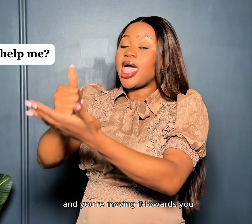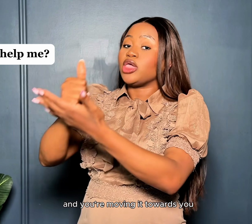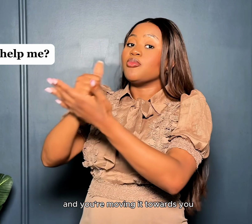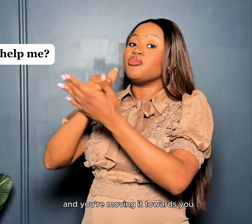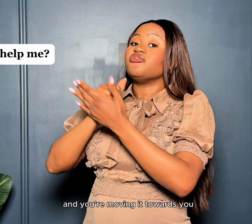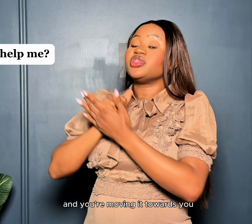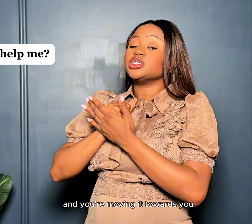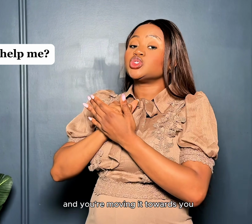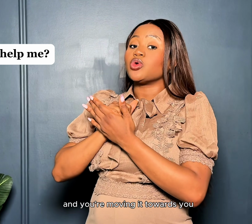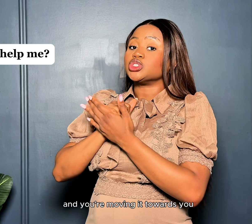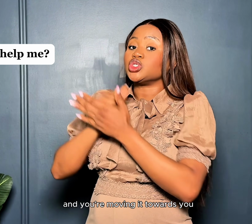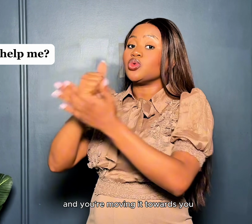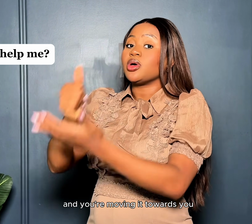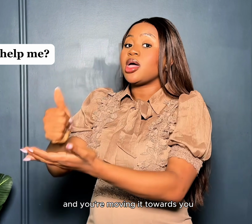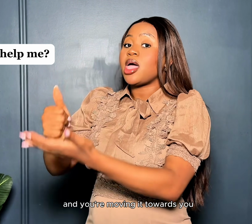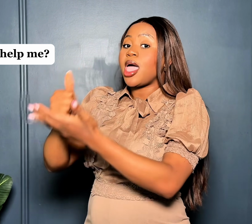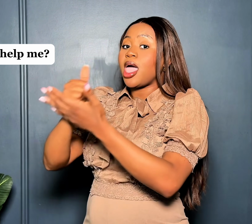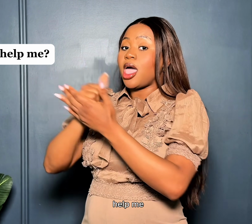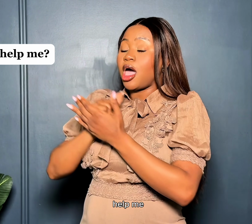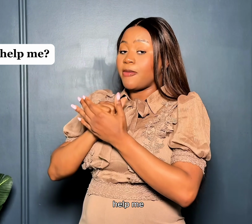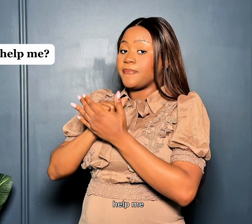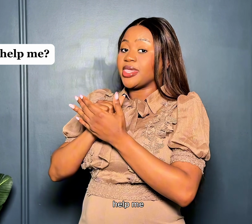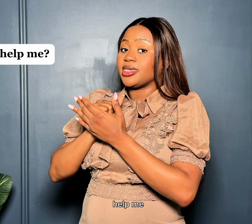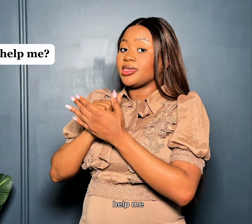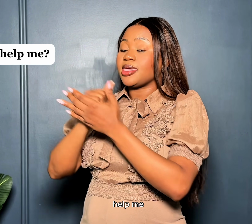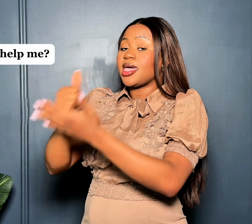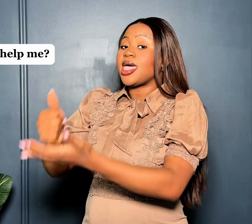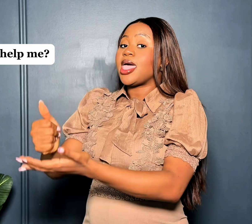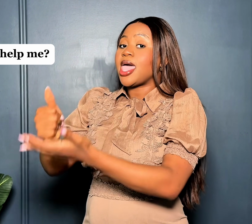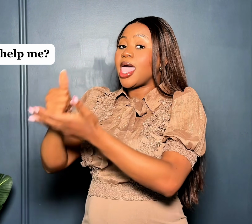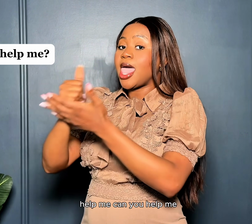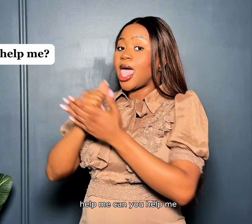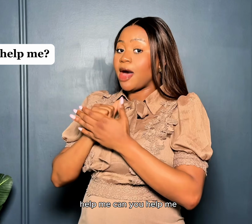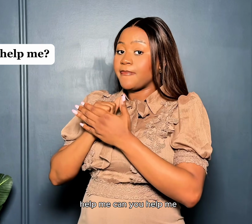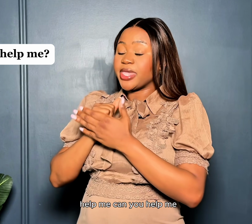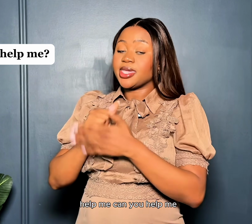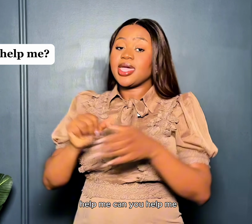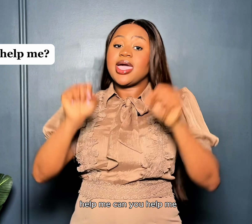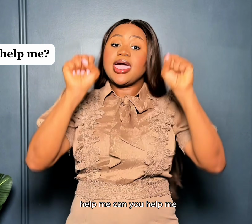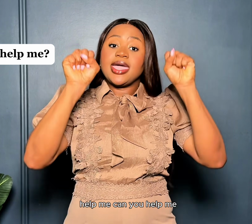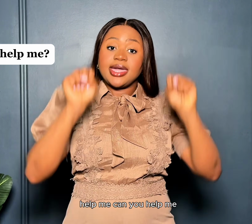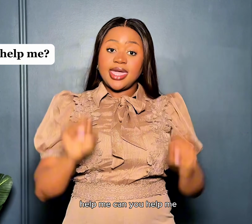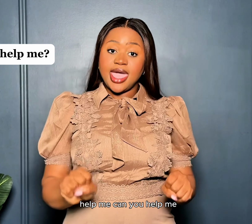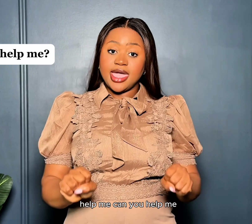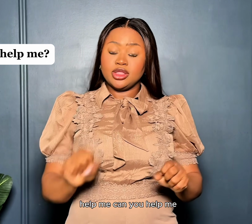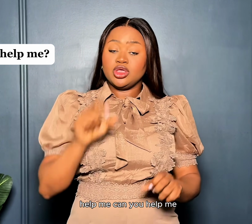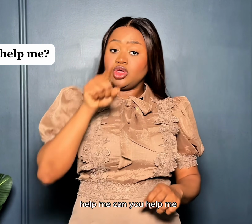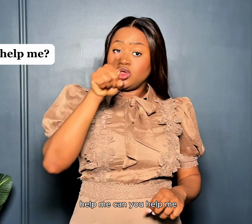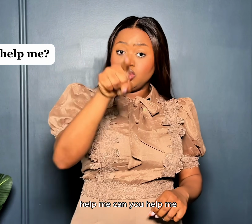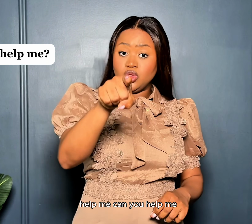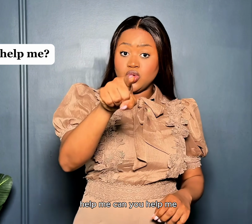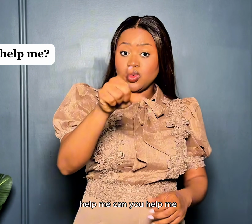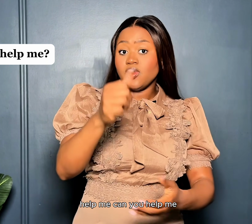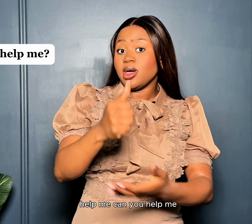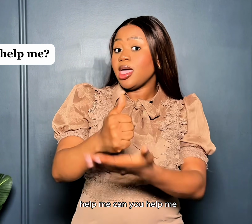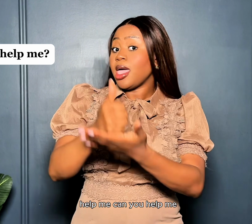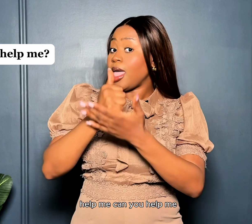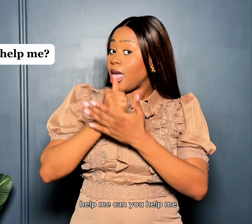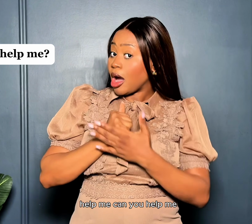you're moving it towards you. Help me. Help me. Can you help